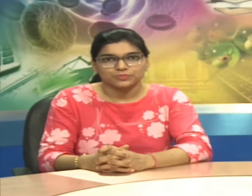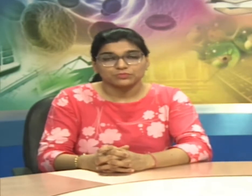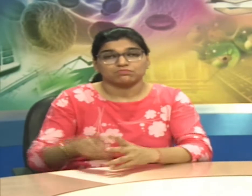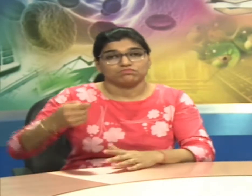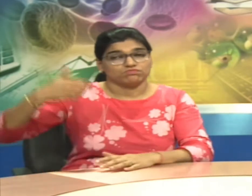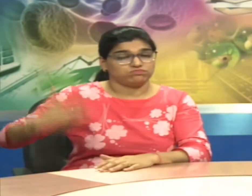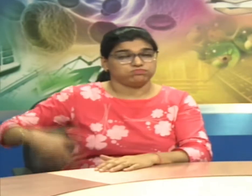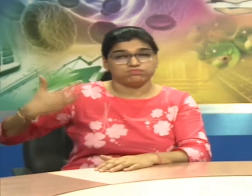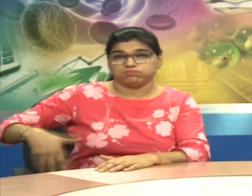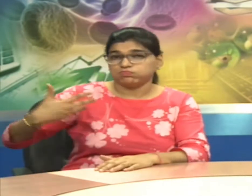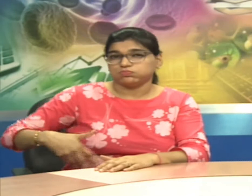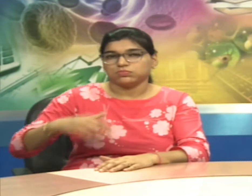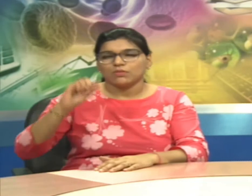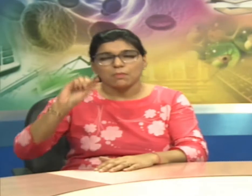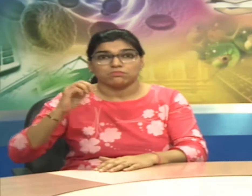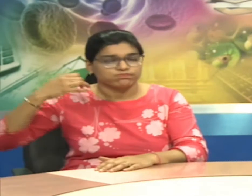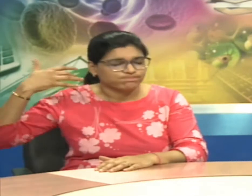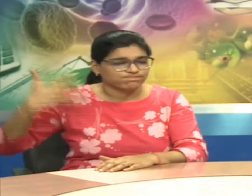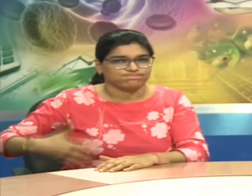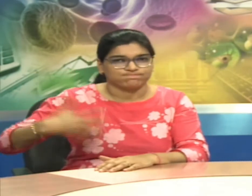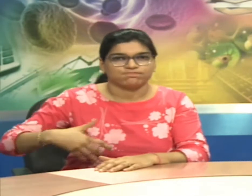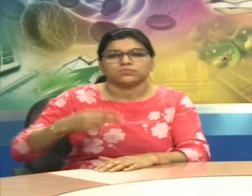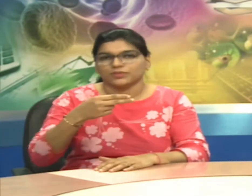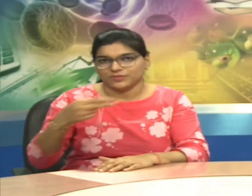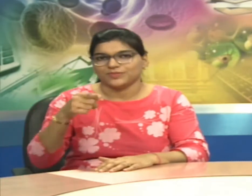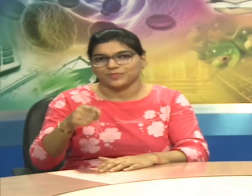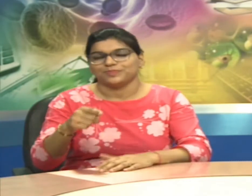Expenditure, which means expenses.